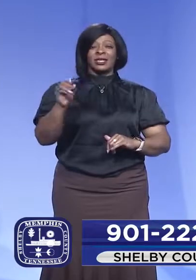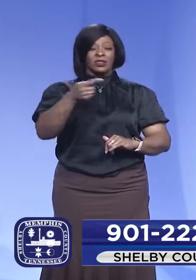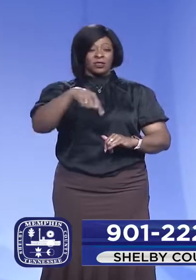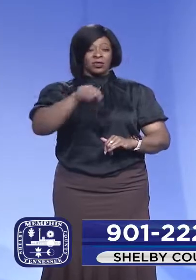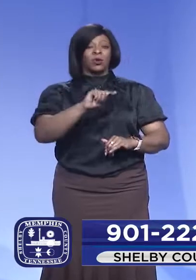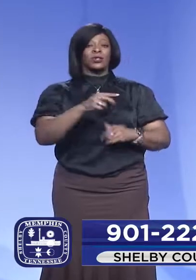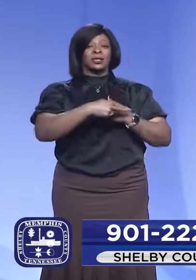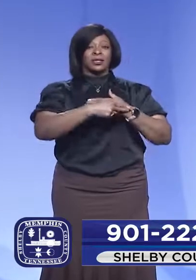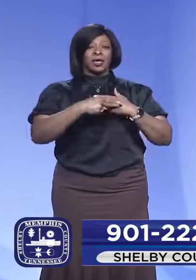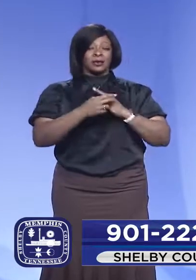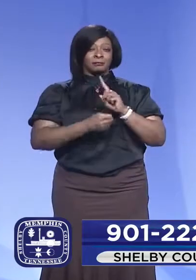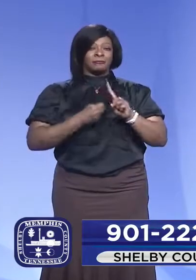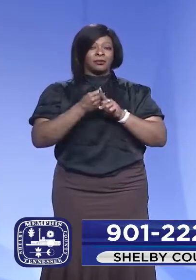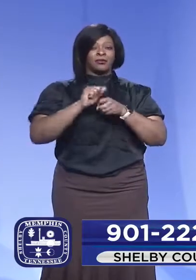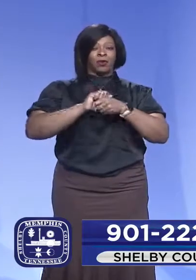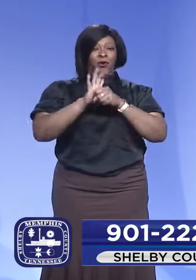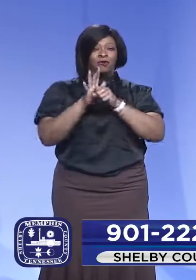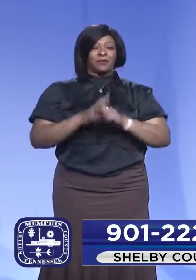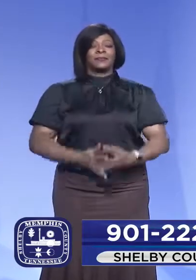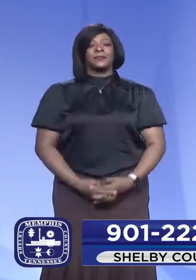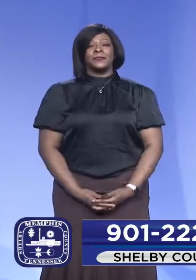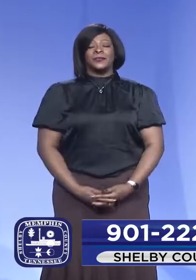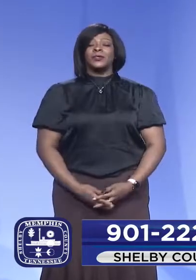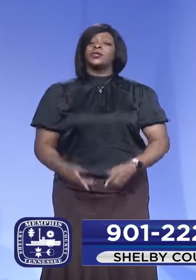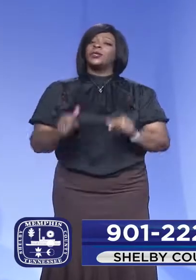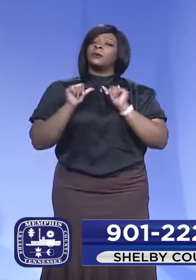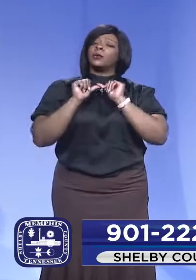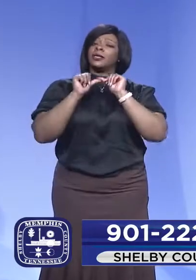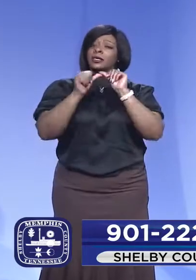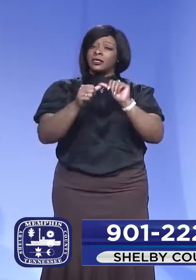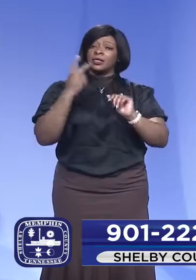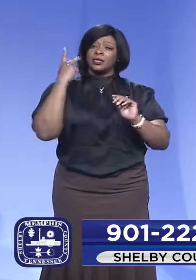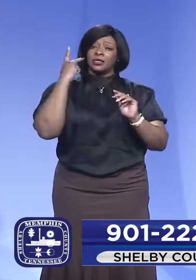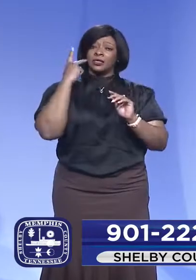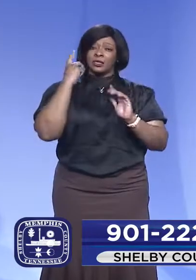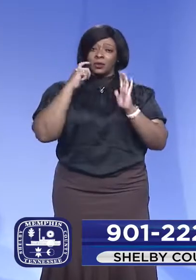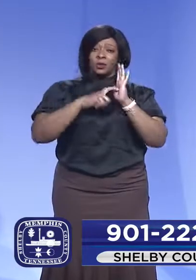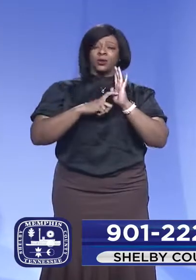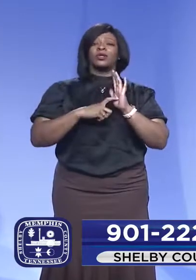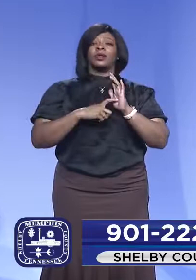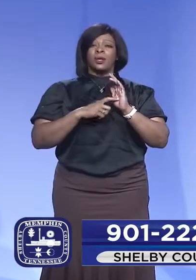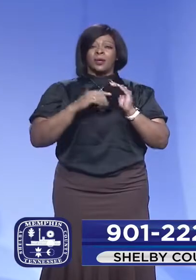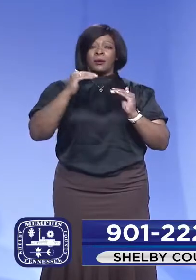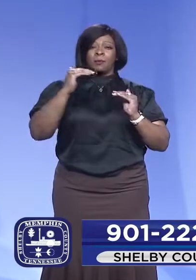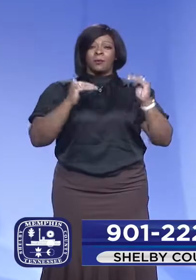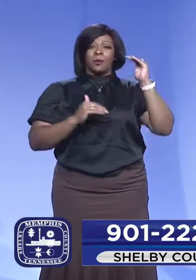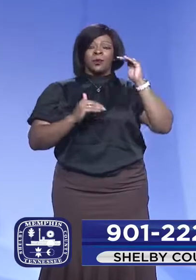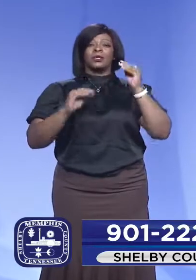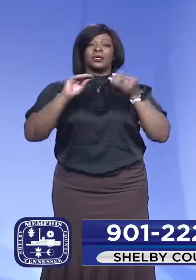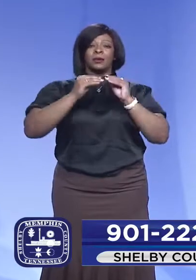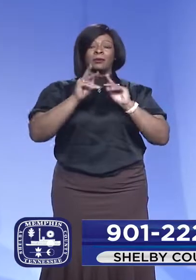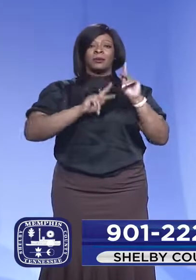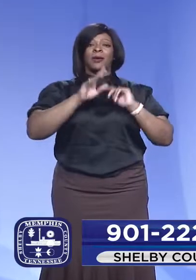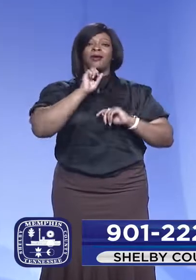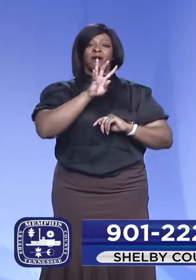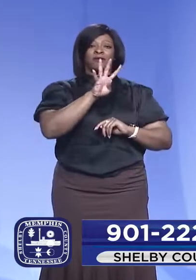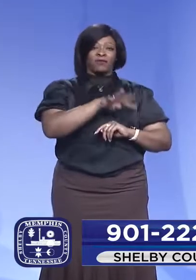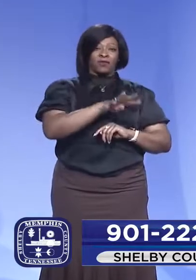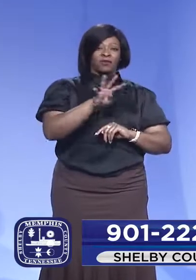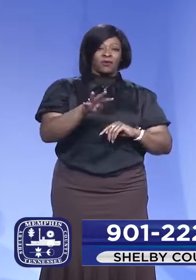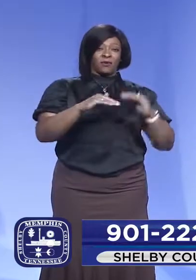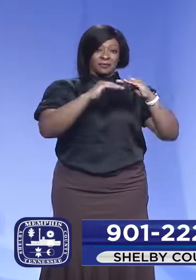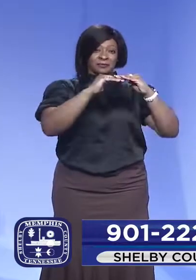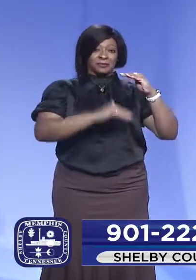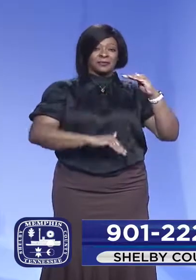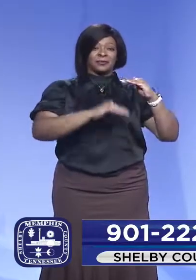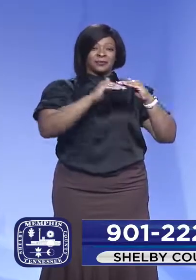who have been diagnosed with COVID. We continue to see the greatest proportion of cases in individuals under 44, and particularly